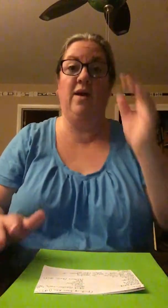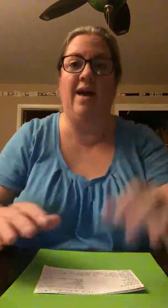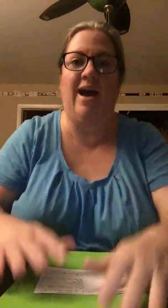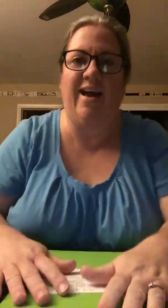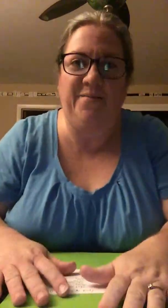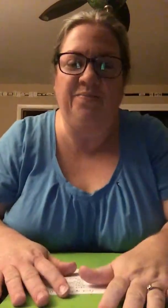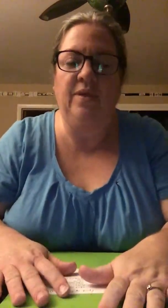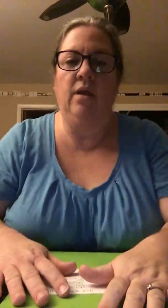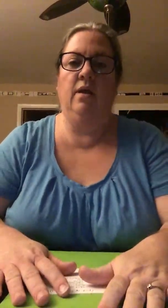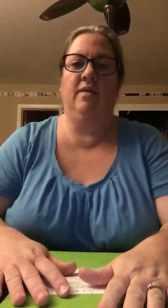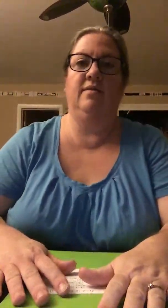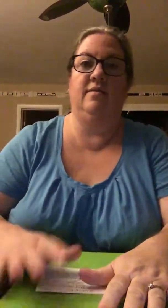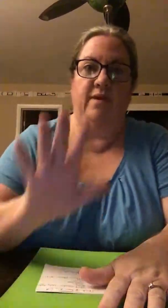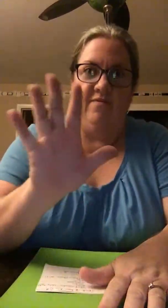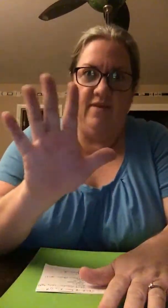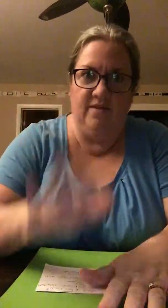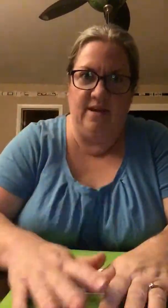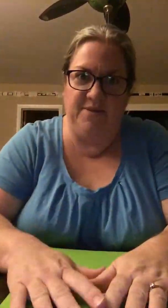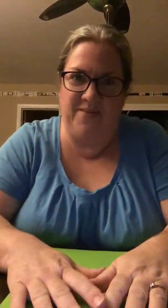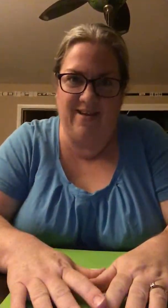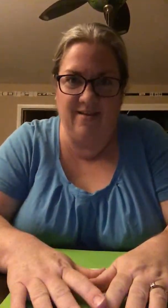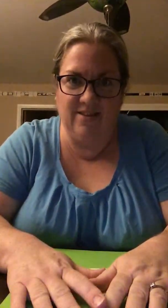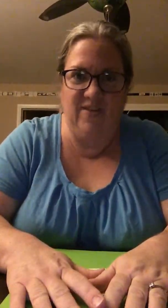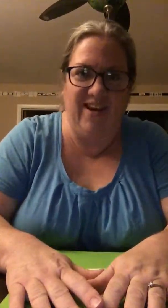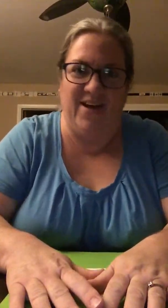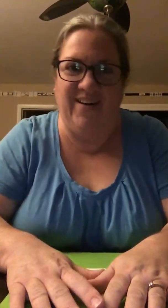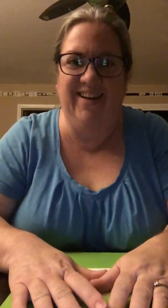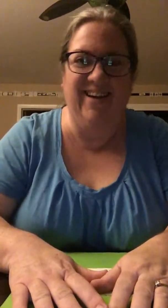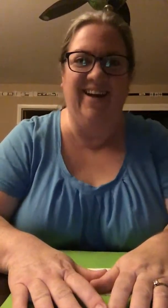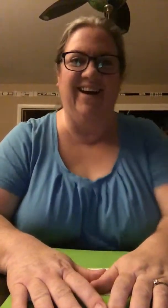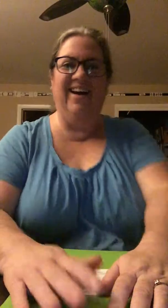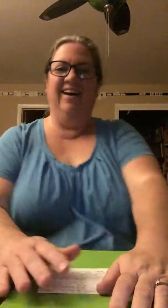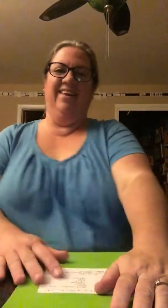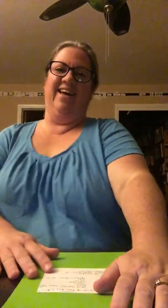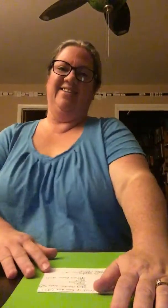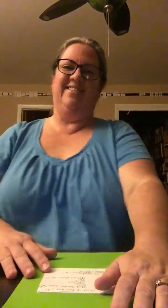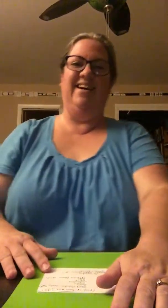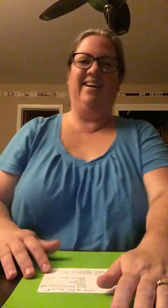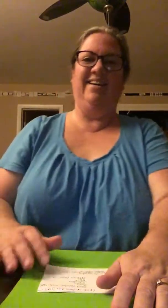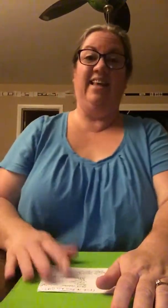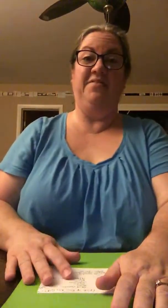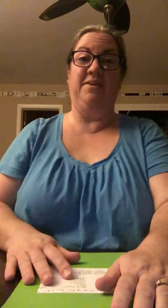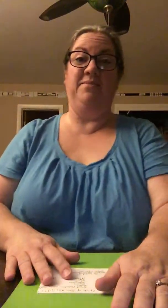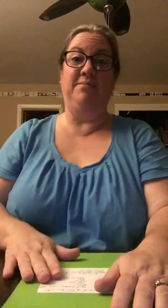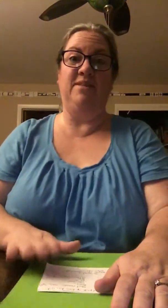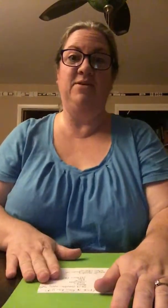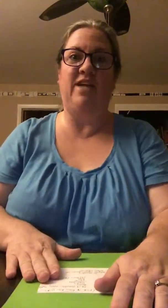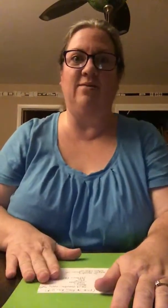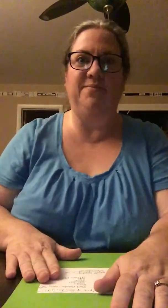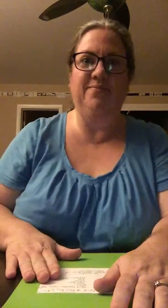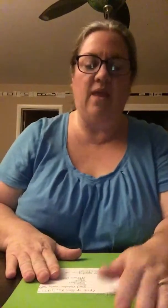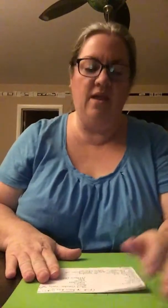Okay, hi. This is my 5th attempt at making this video. That's life sometimes in the bush house.